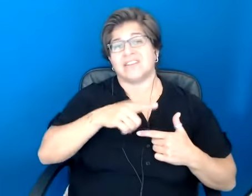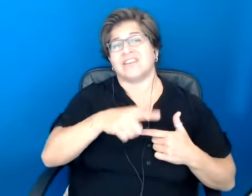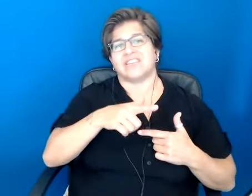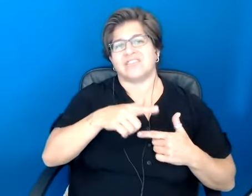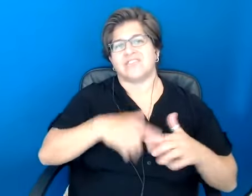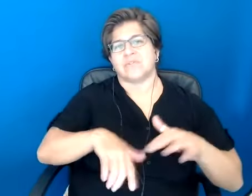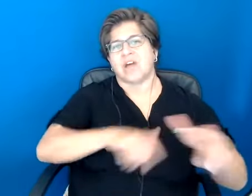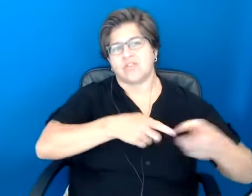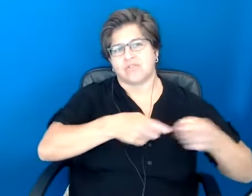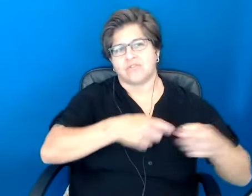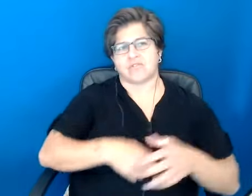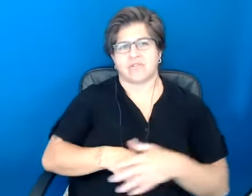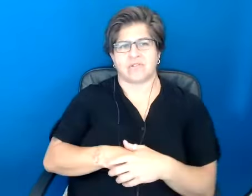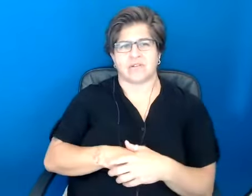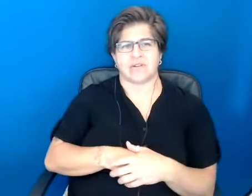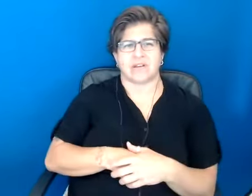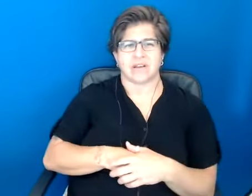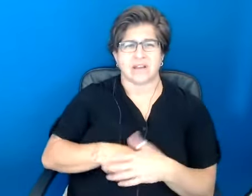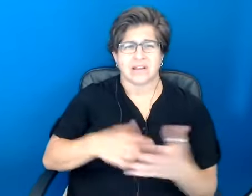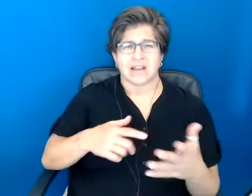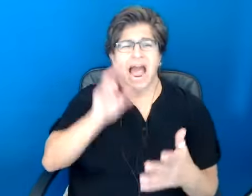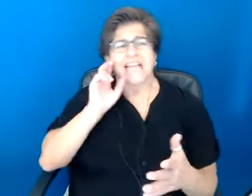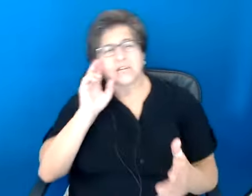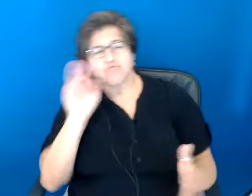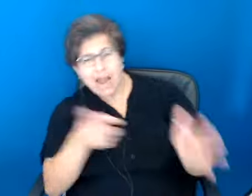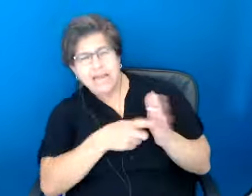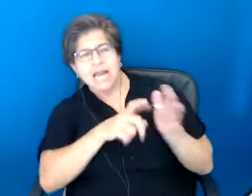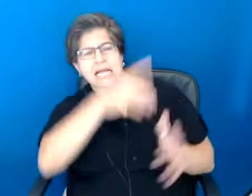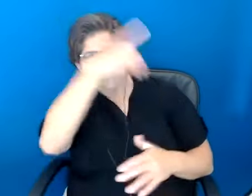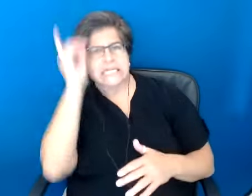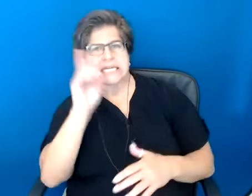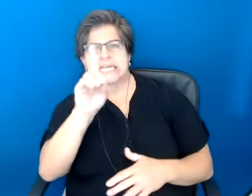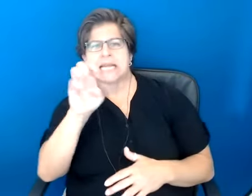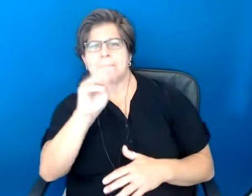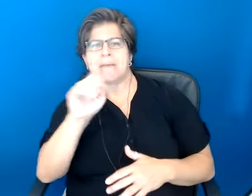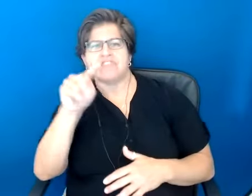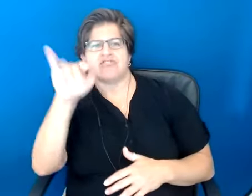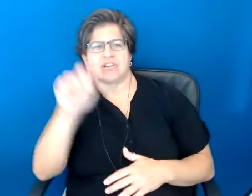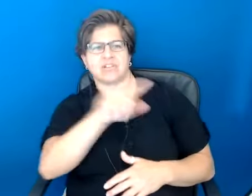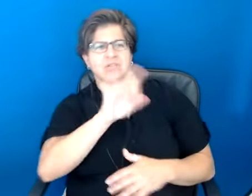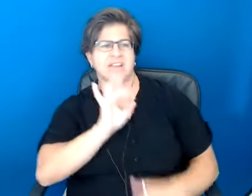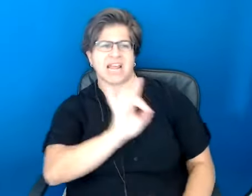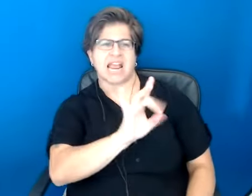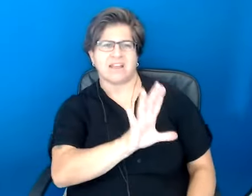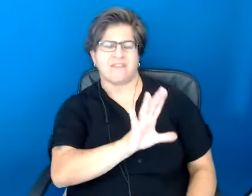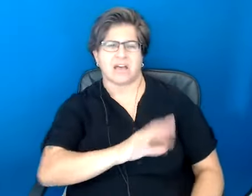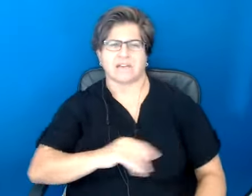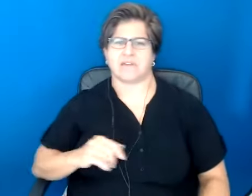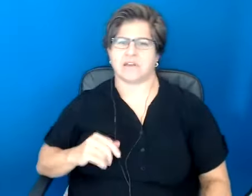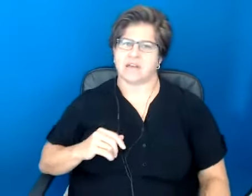time in my life I couldn't control my dad's cancer. And my poor mum took dementia at 79 years of age. The